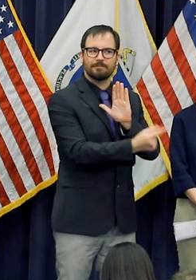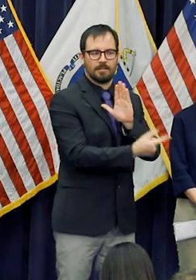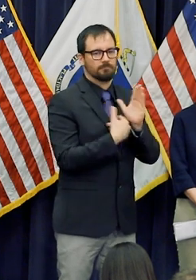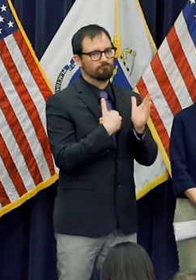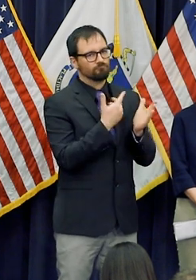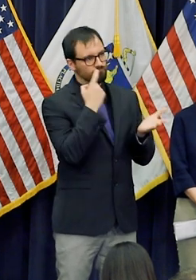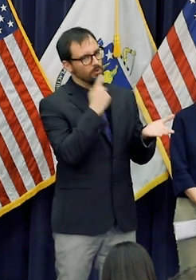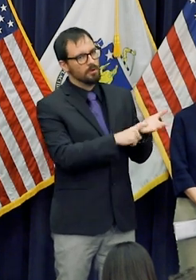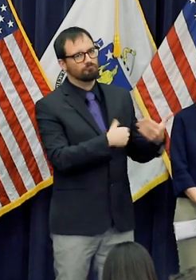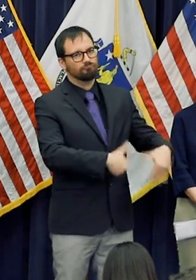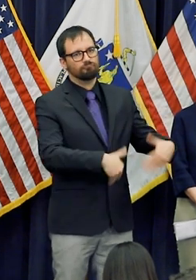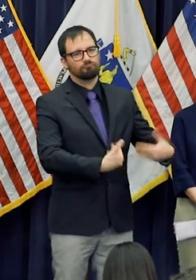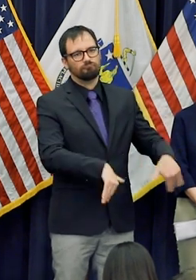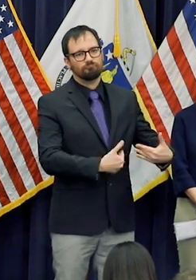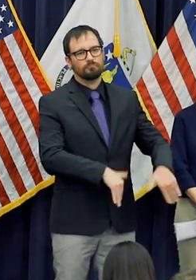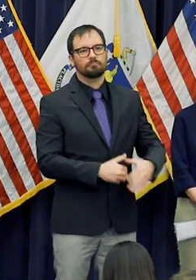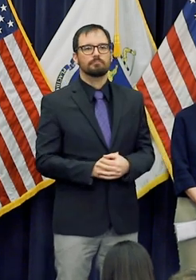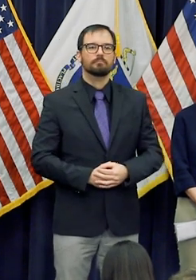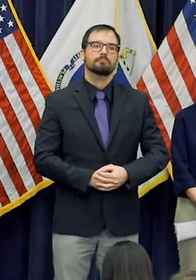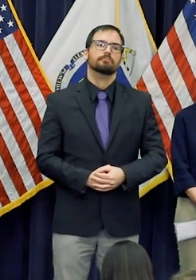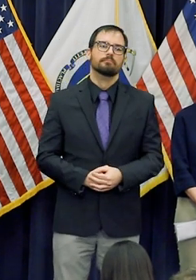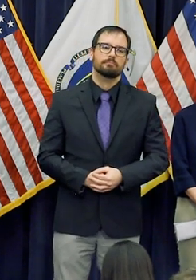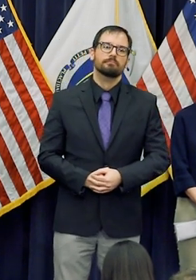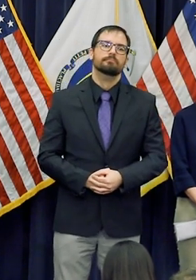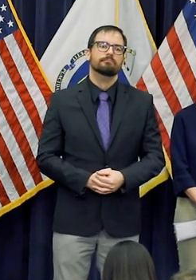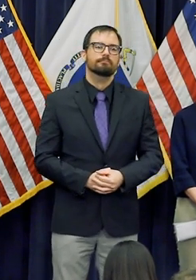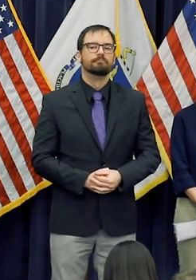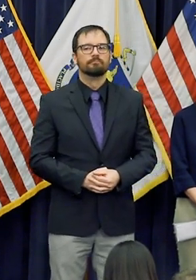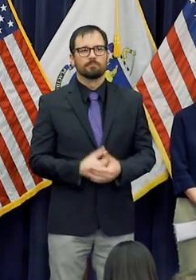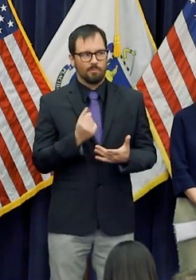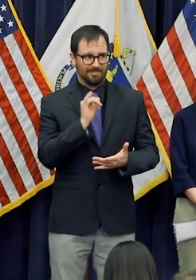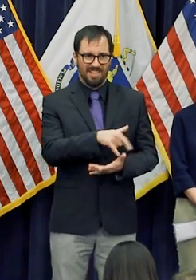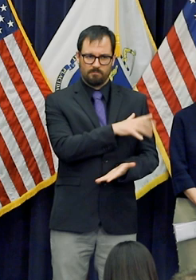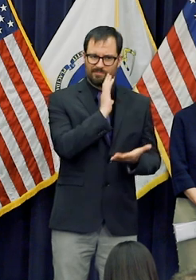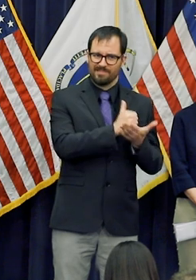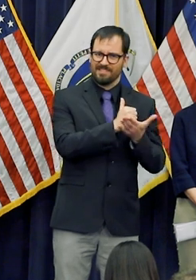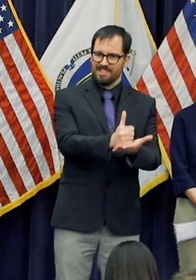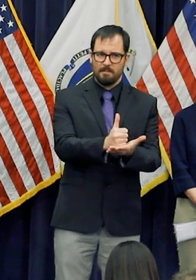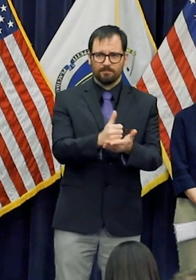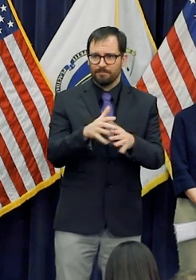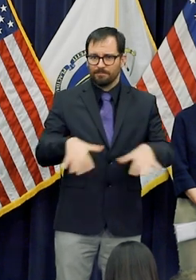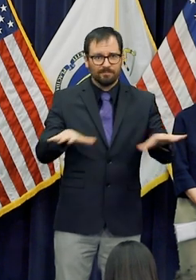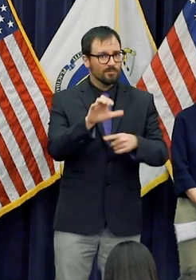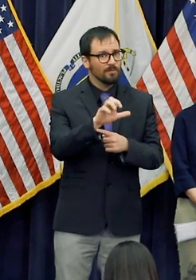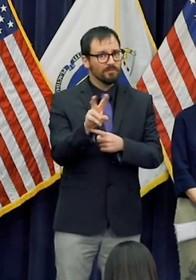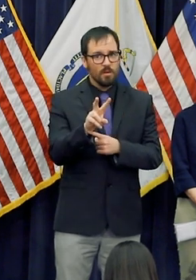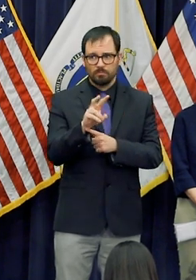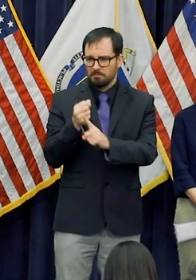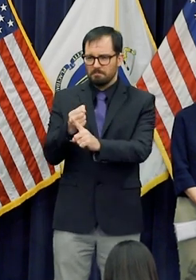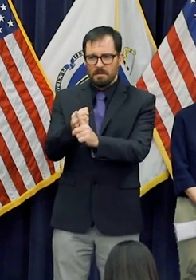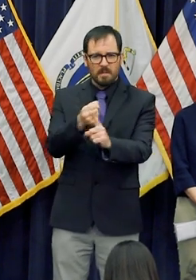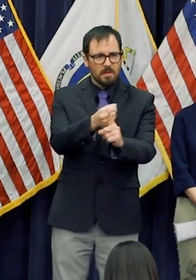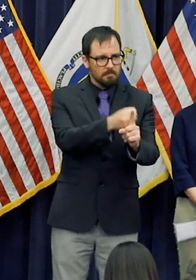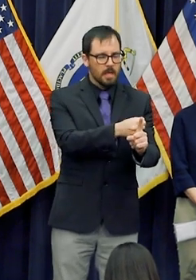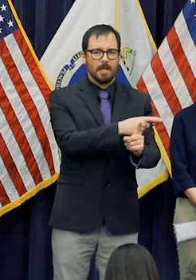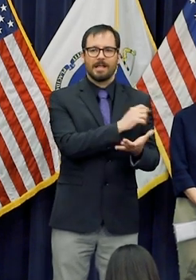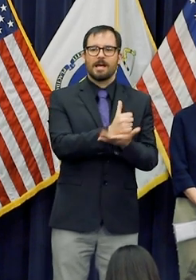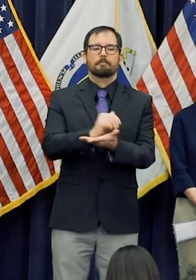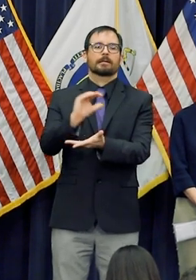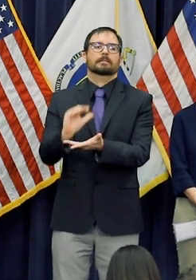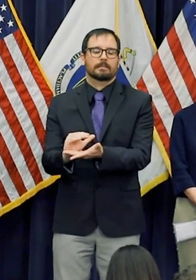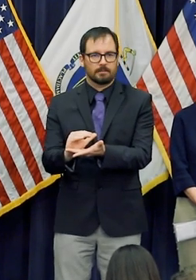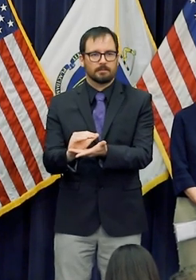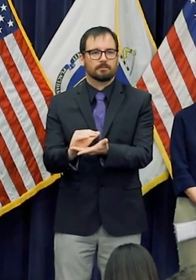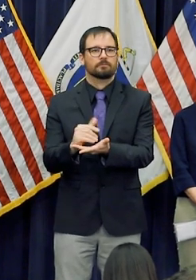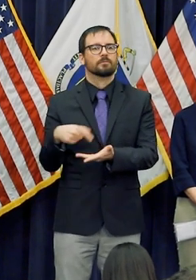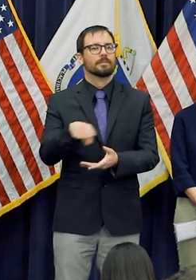who are impacted by COVID-19. Our administration is now ramping up operations to make sure that we can respond to